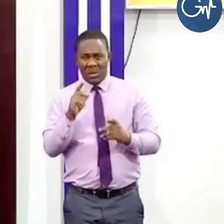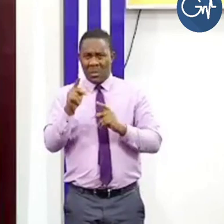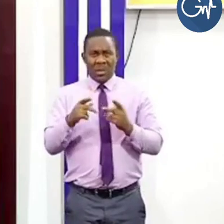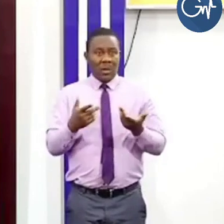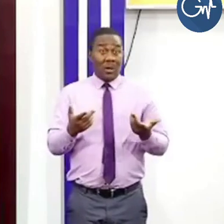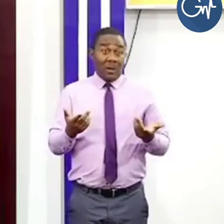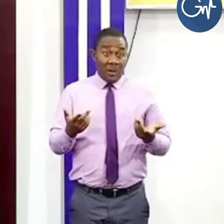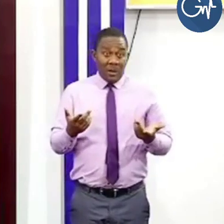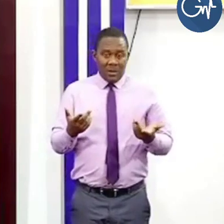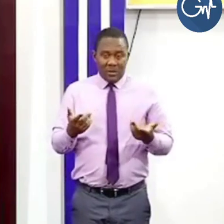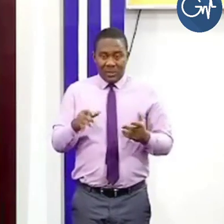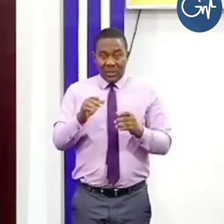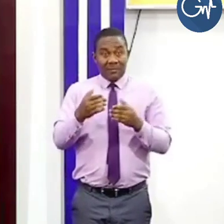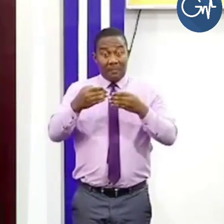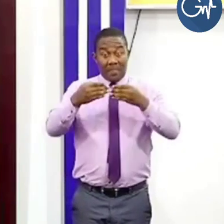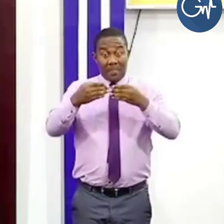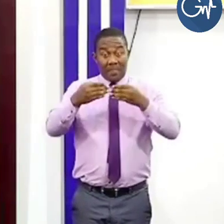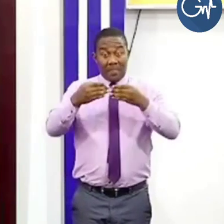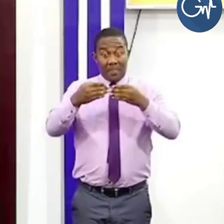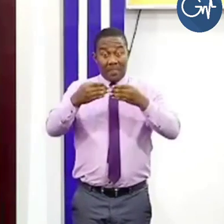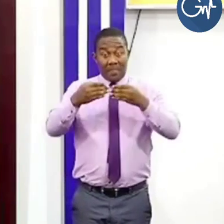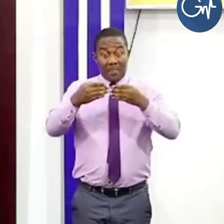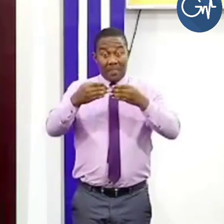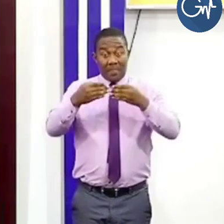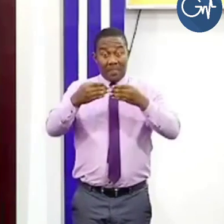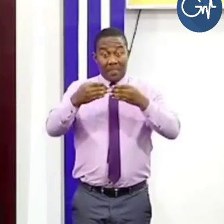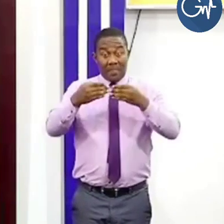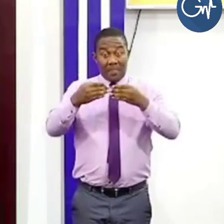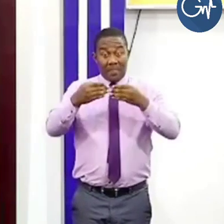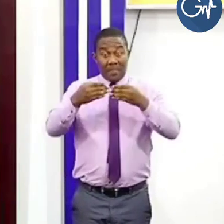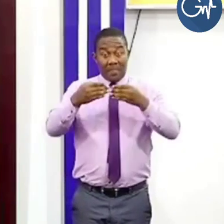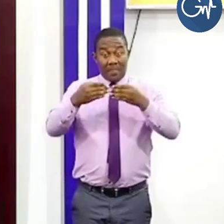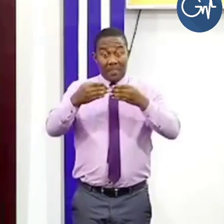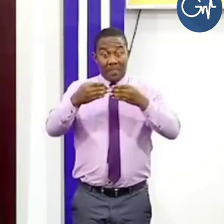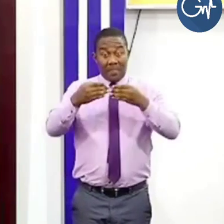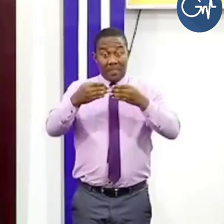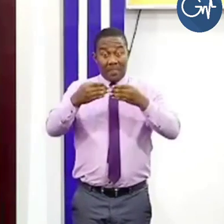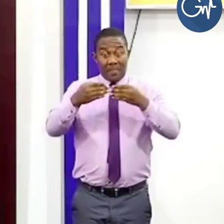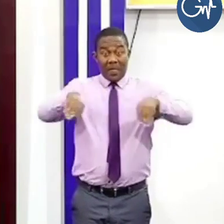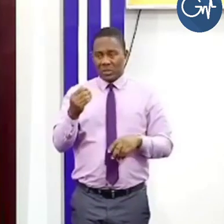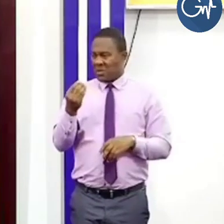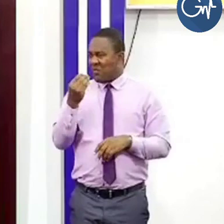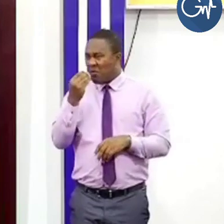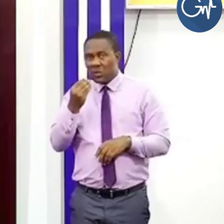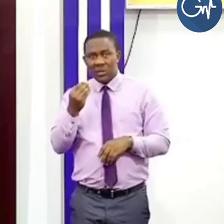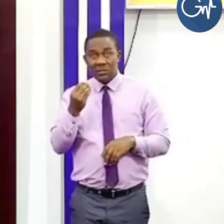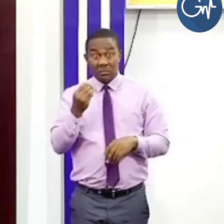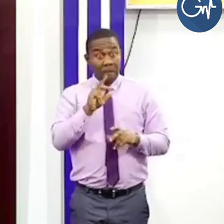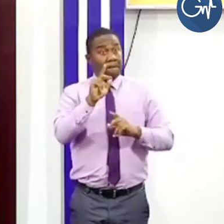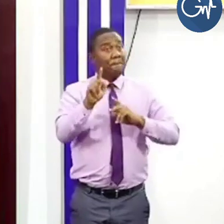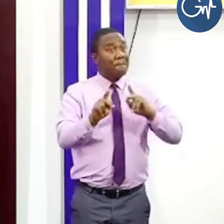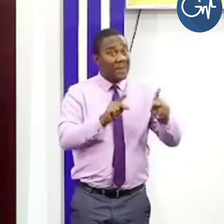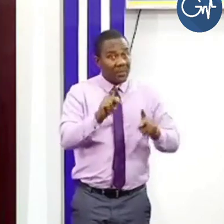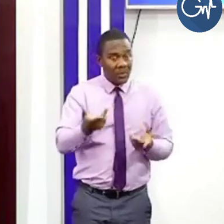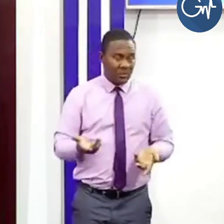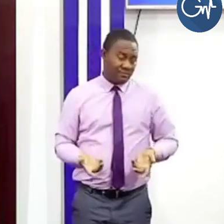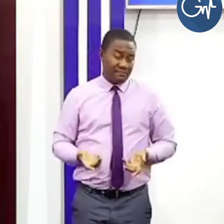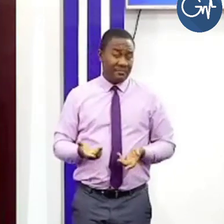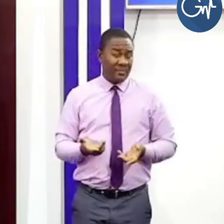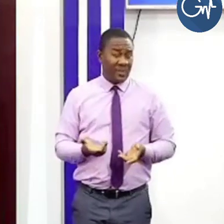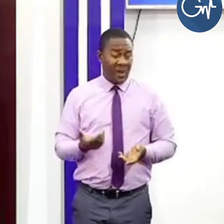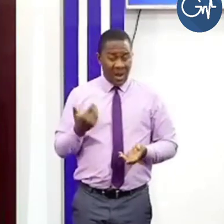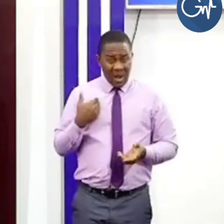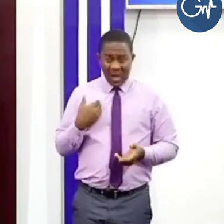sara no hye enche se aduane nso eka ho nti aduane de ebeba nti ehu hia se we betutu nrika